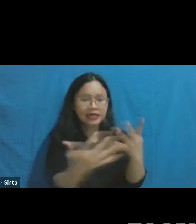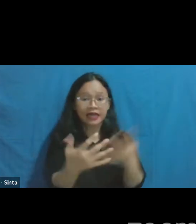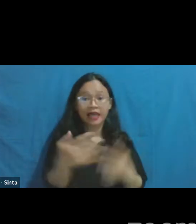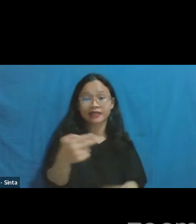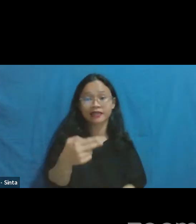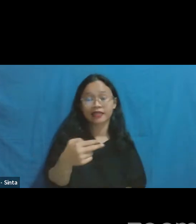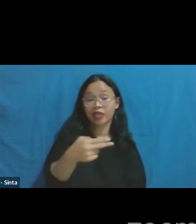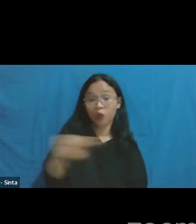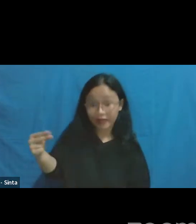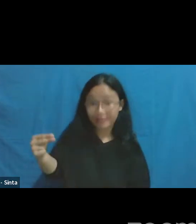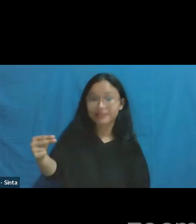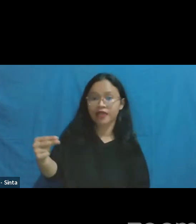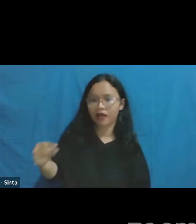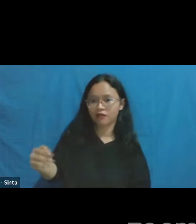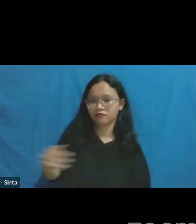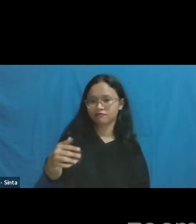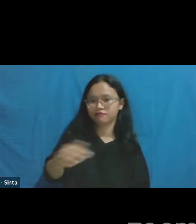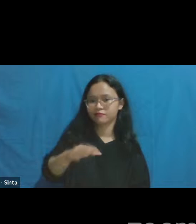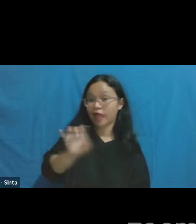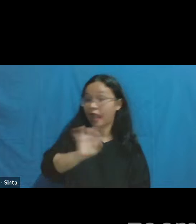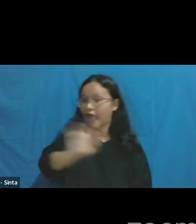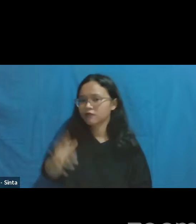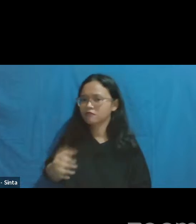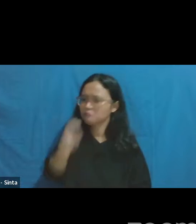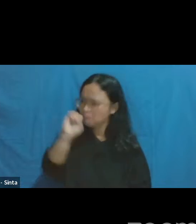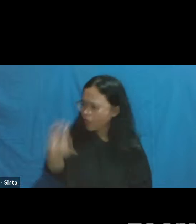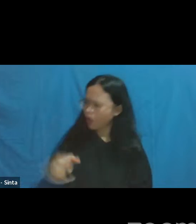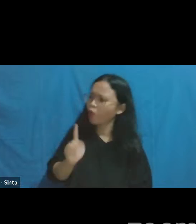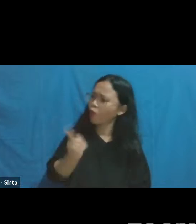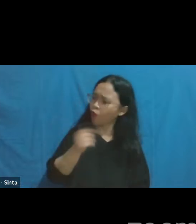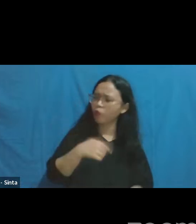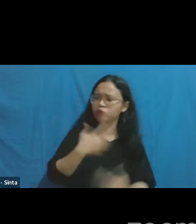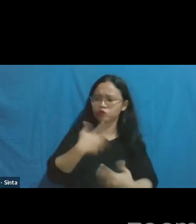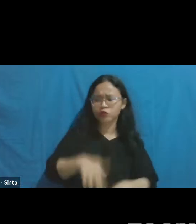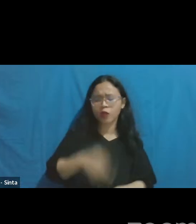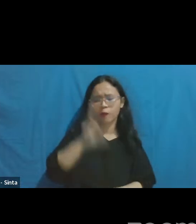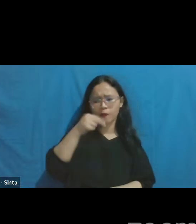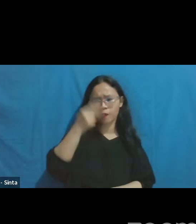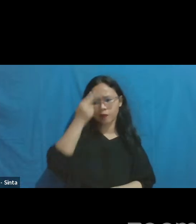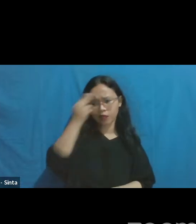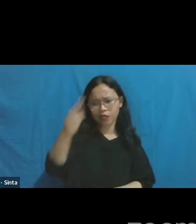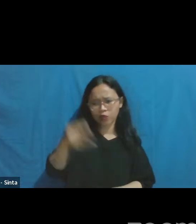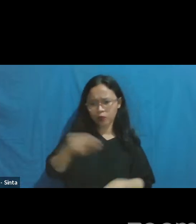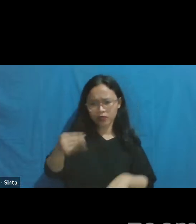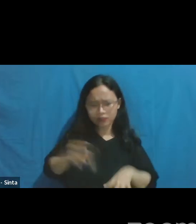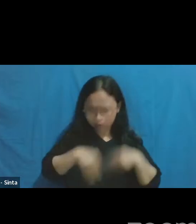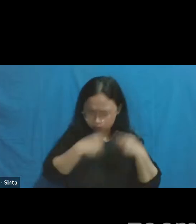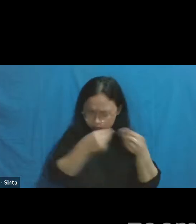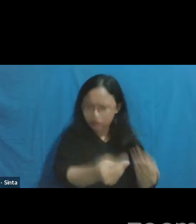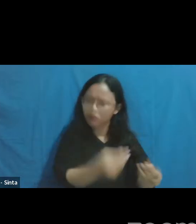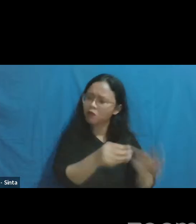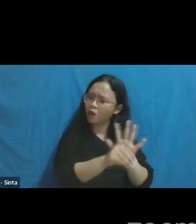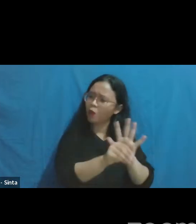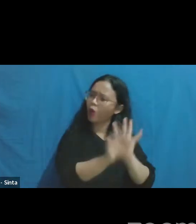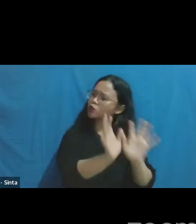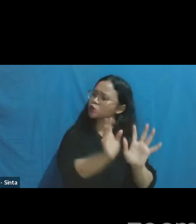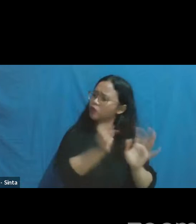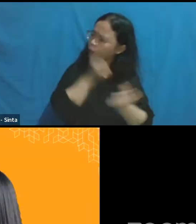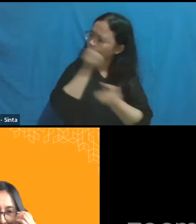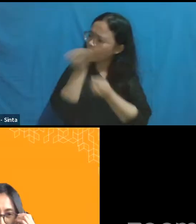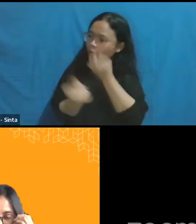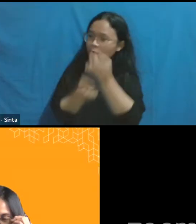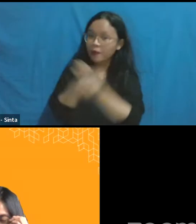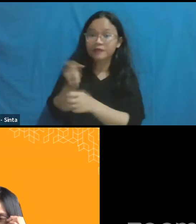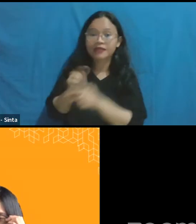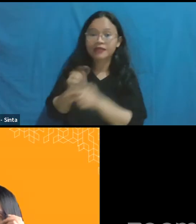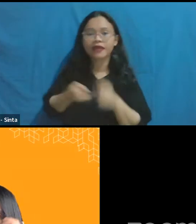need to uncover in the near future. Thank you, Mbak Nurina. I think I exceed